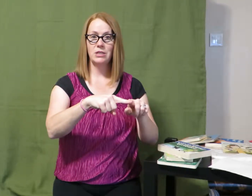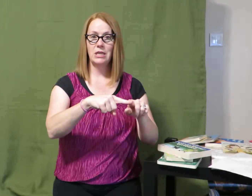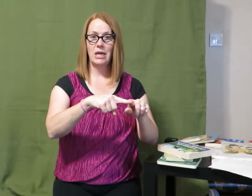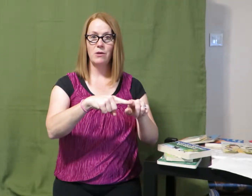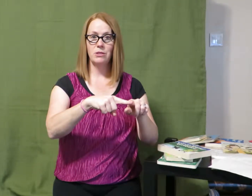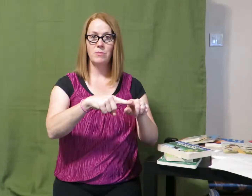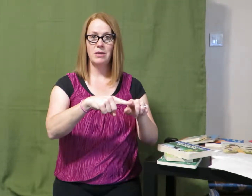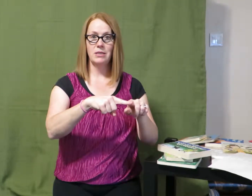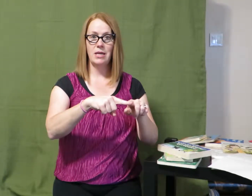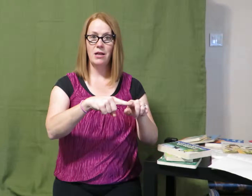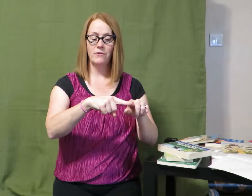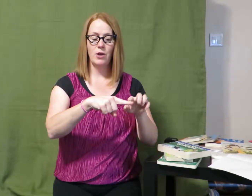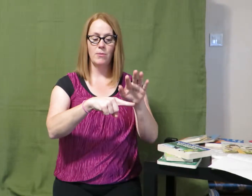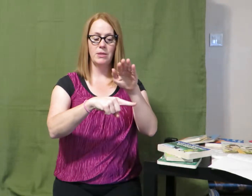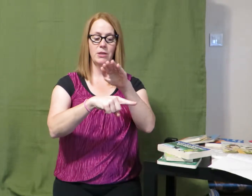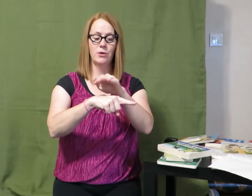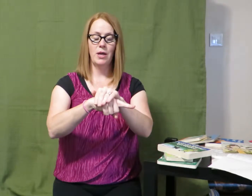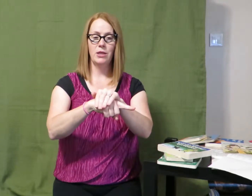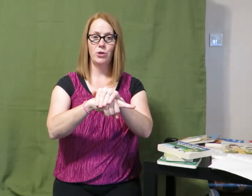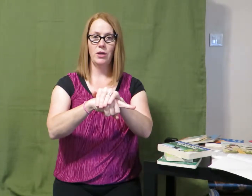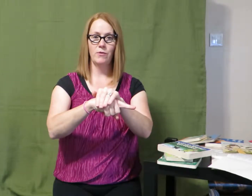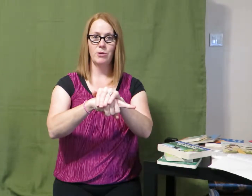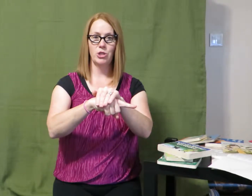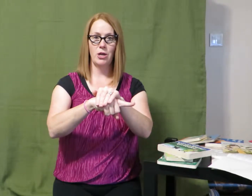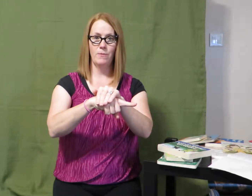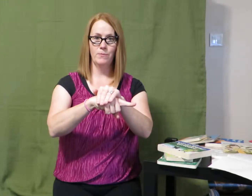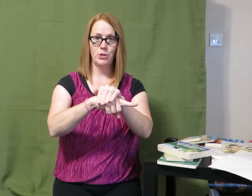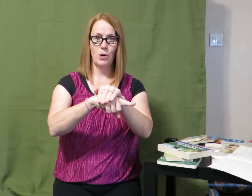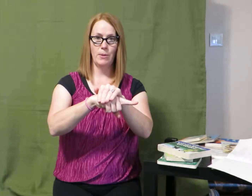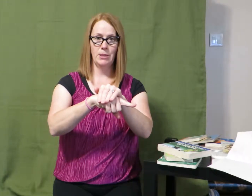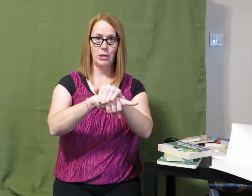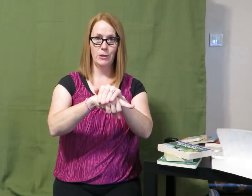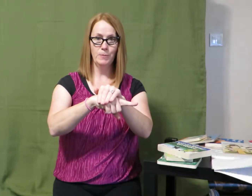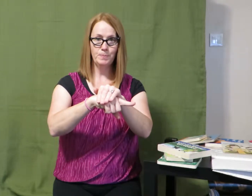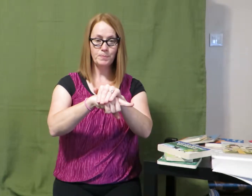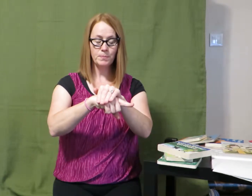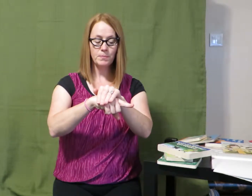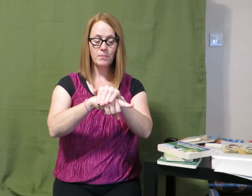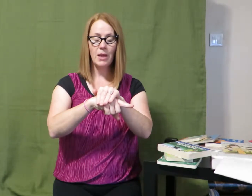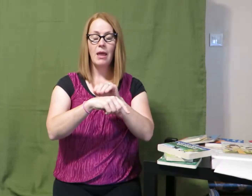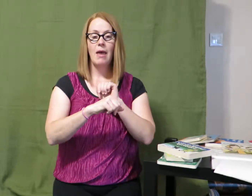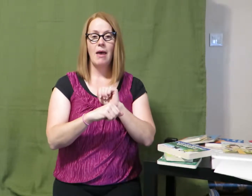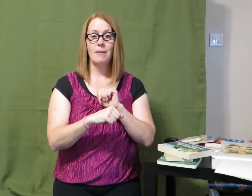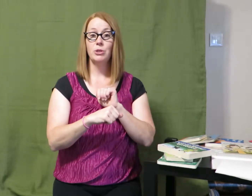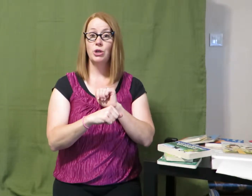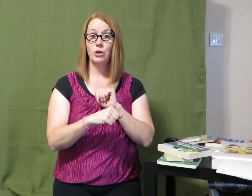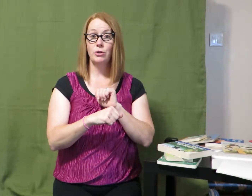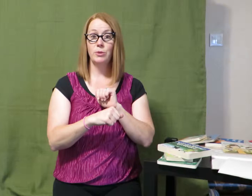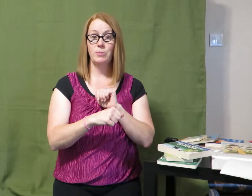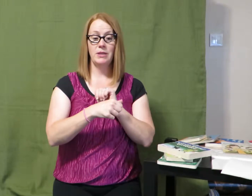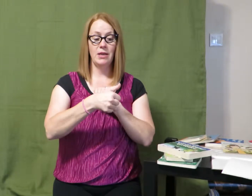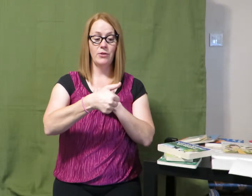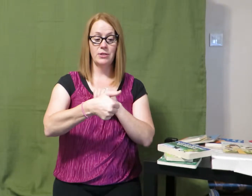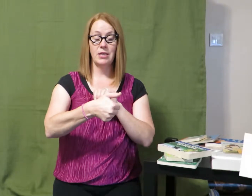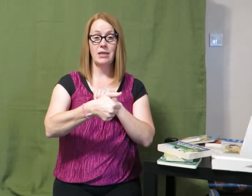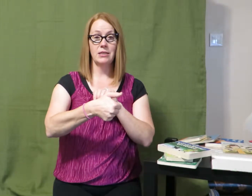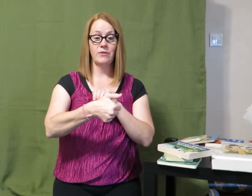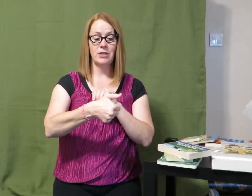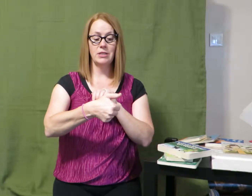sticking out to be the tail of the armadillo, and then you give him a shell. So armadillo. Turtle would be the other sign that's very